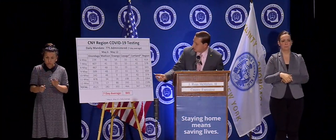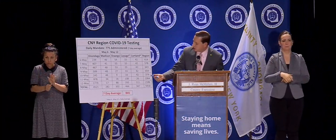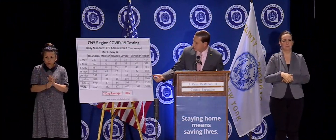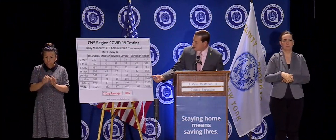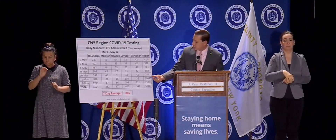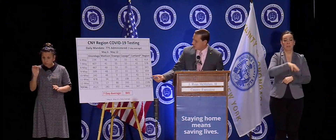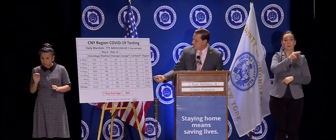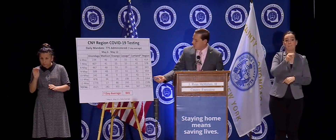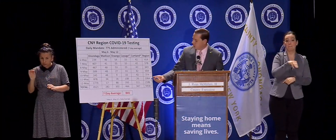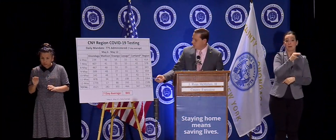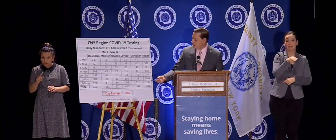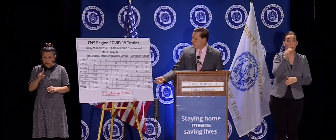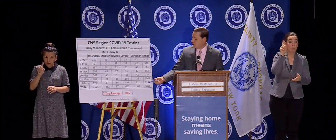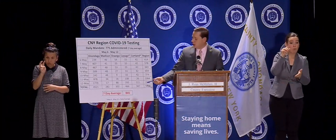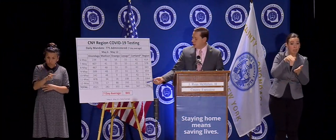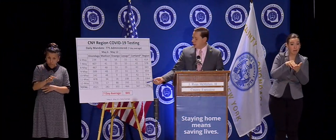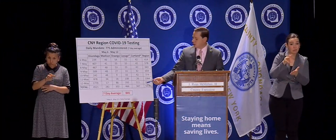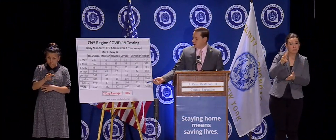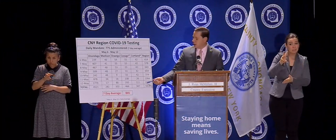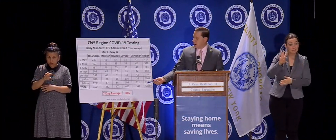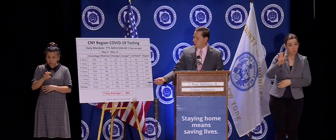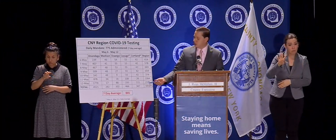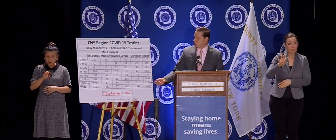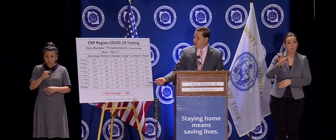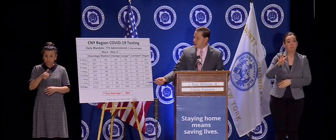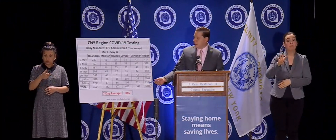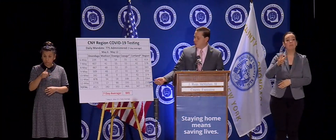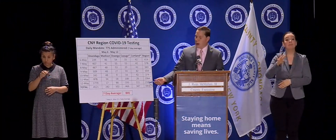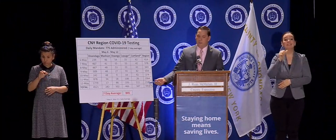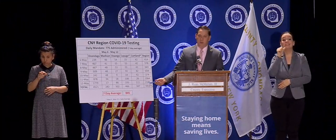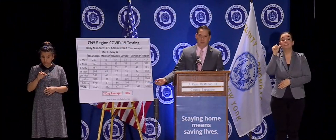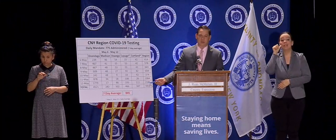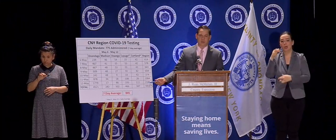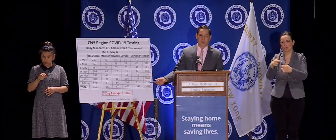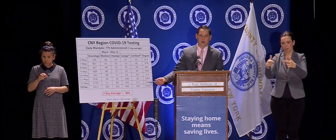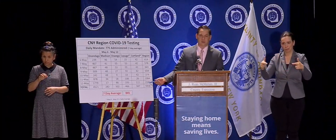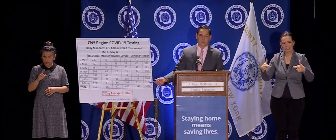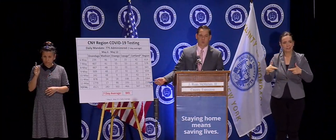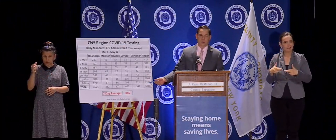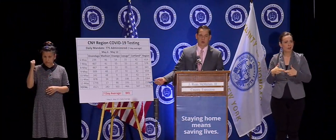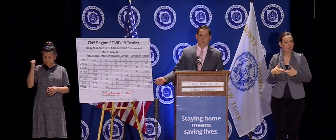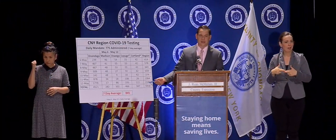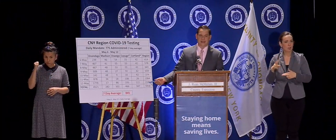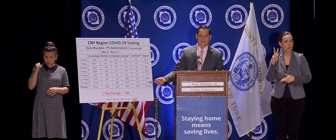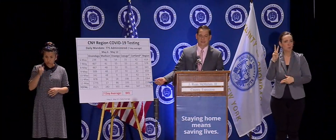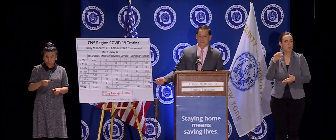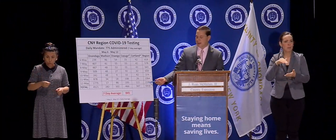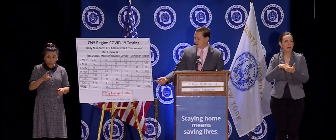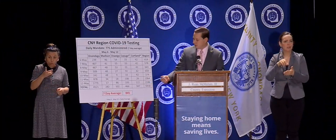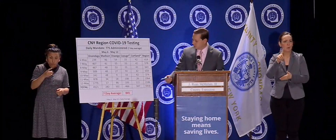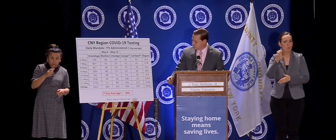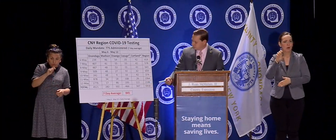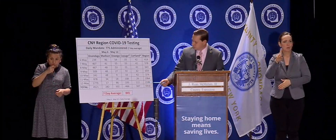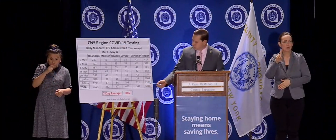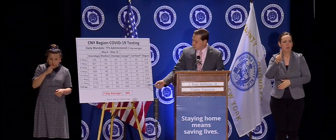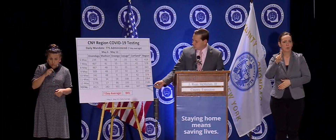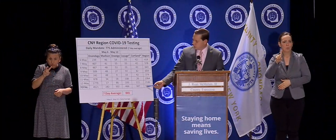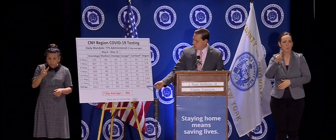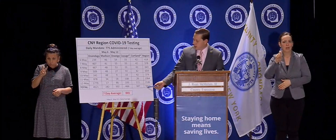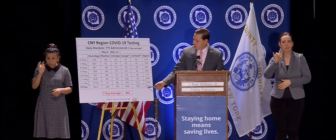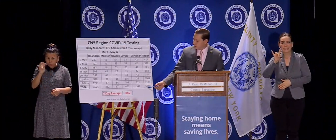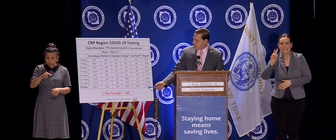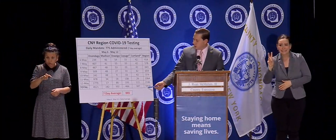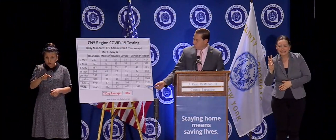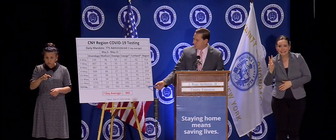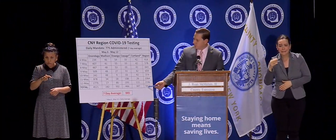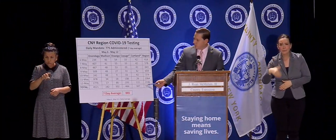Monday, 1,064. And yesterday, our region did a whopping 2,186 tests.